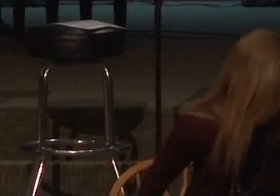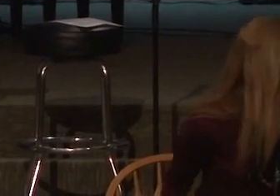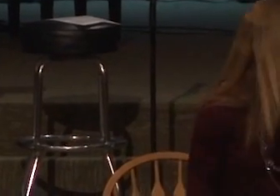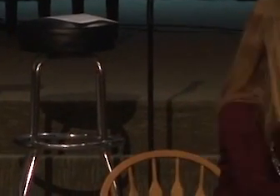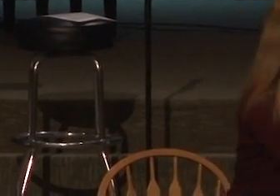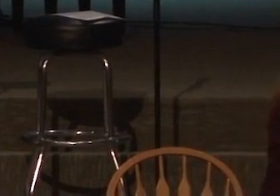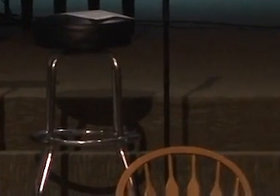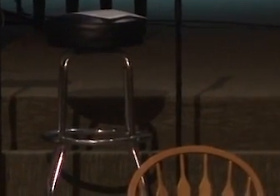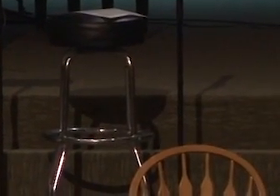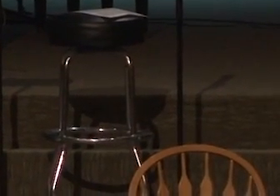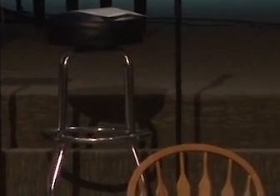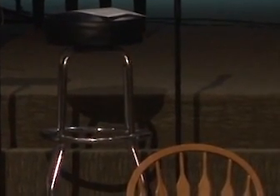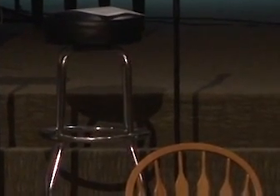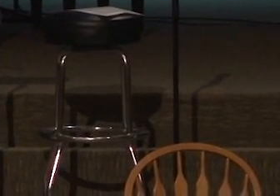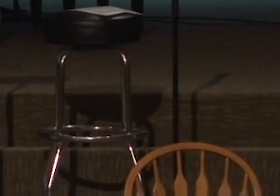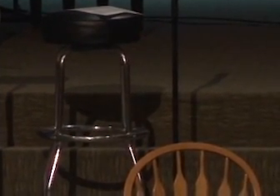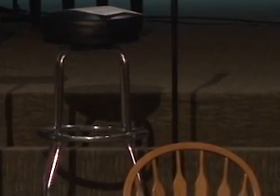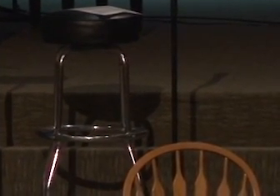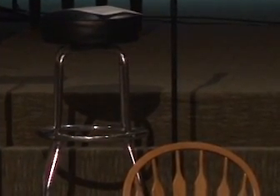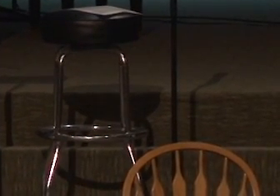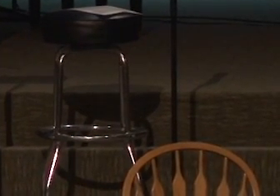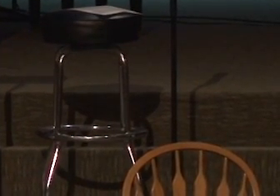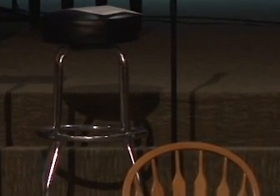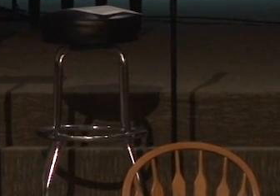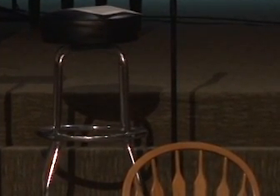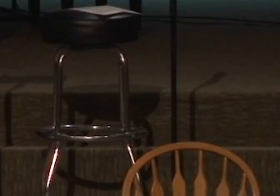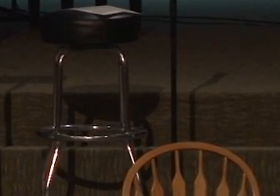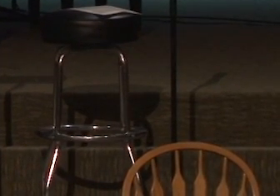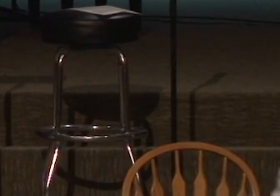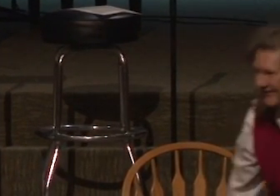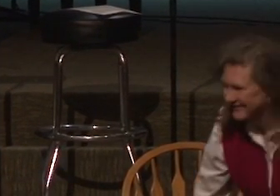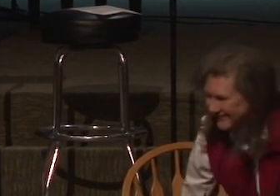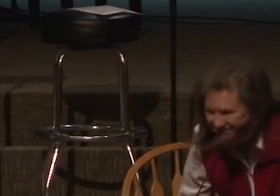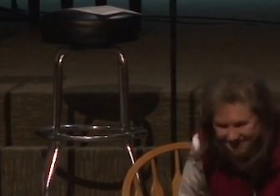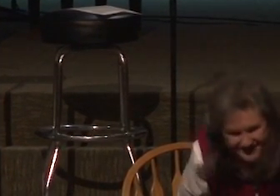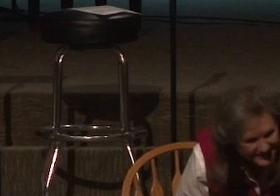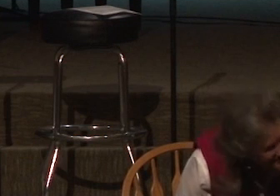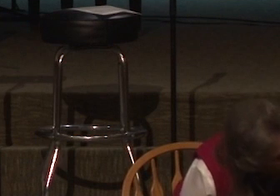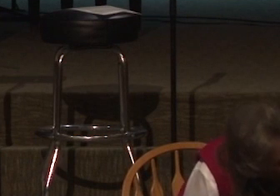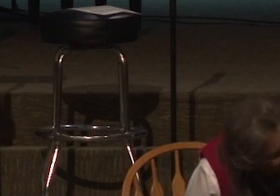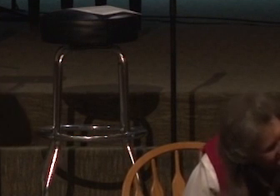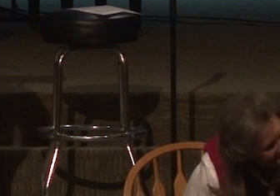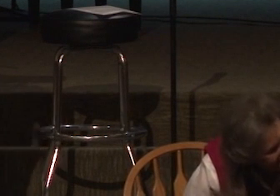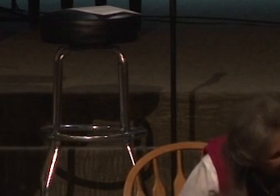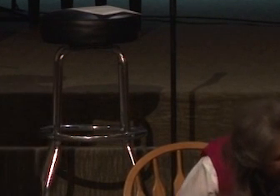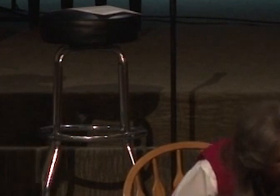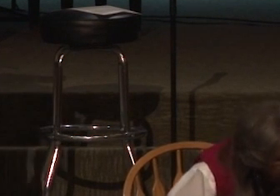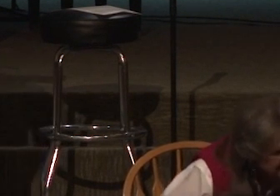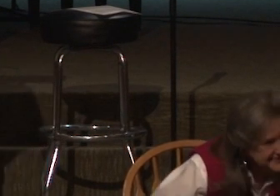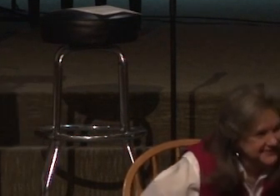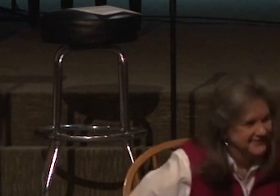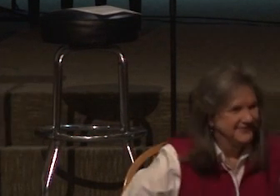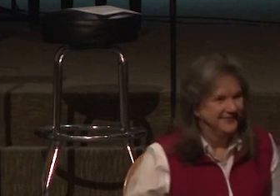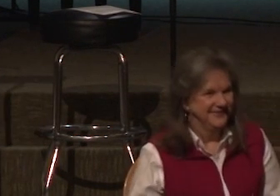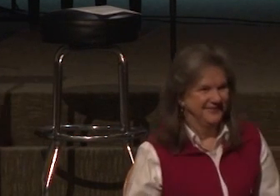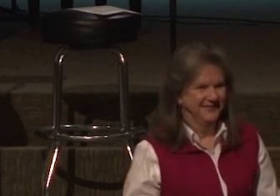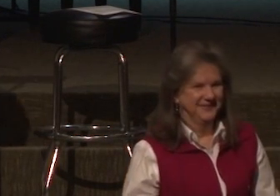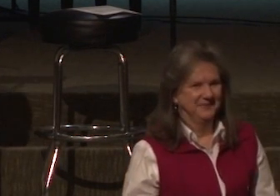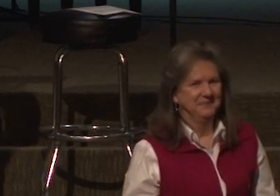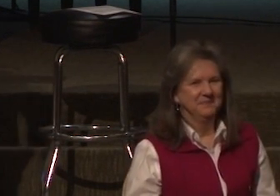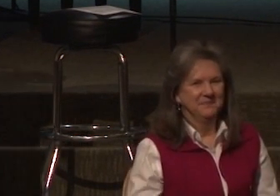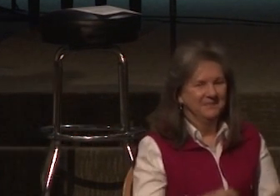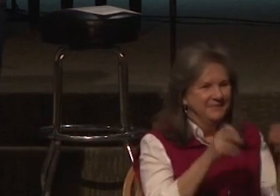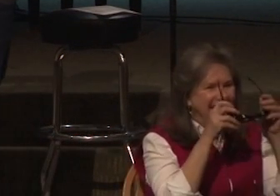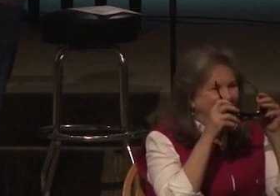Good morning, church. Good morning. Awesome. Thank you, Jeff, for giving some announcements. I just learned some